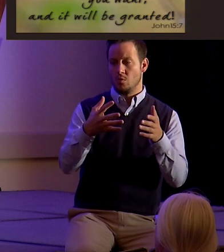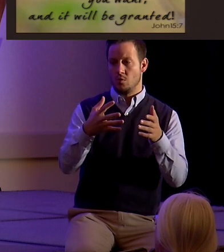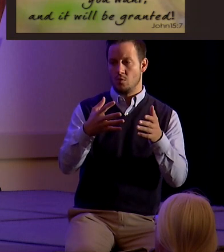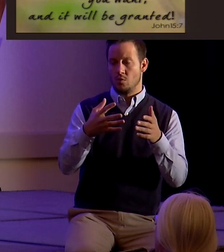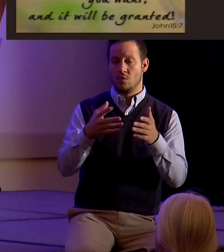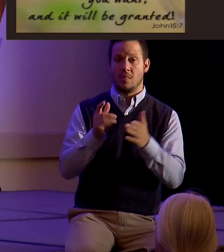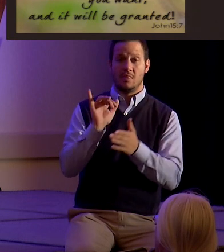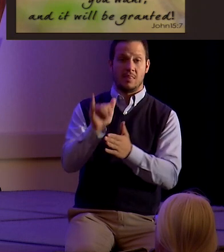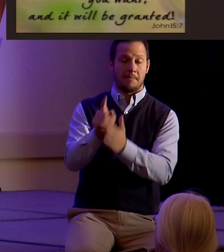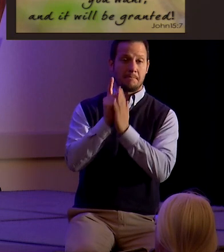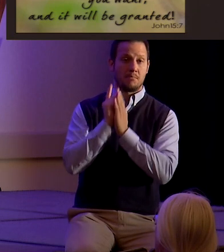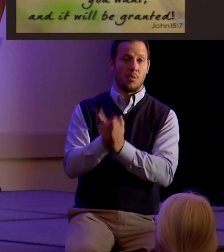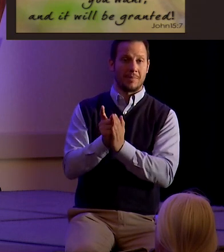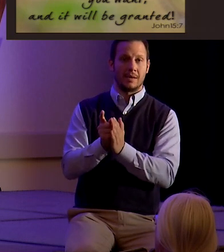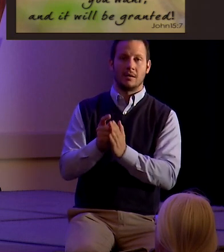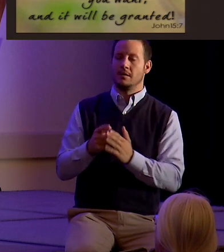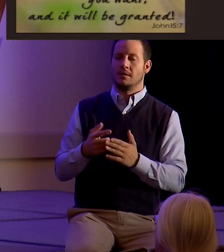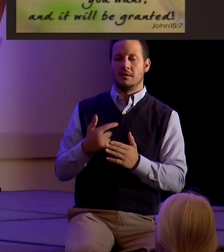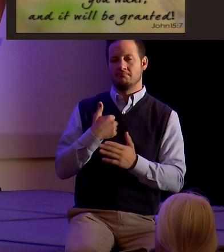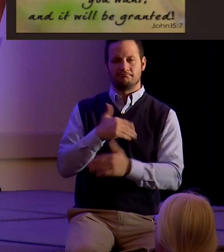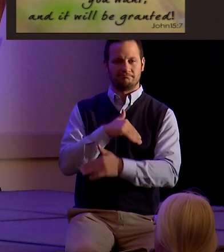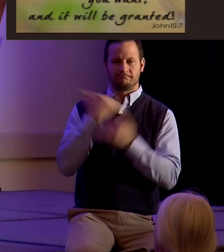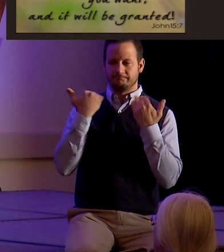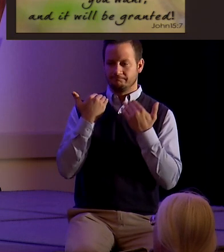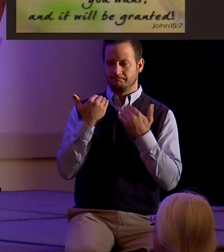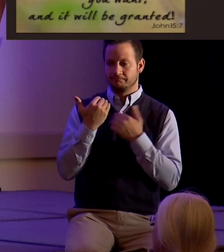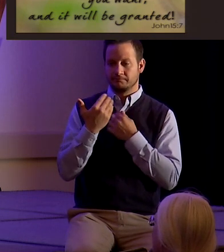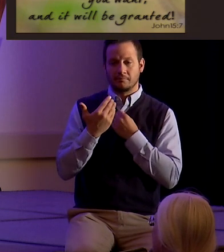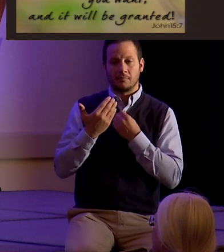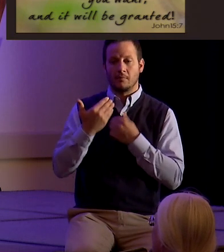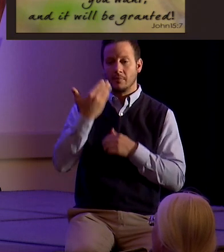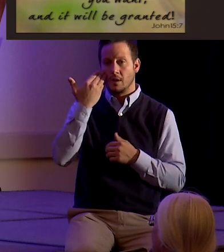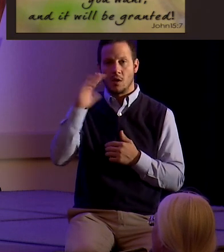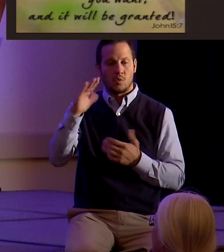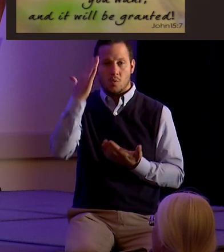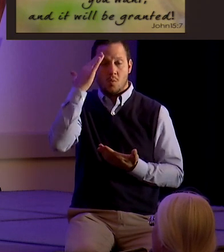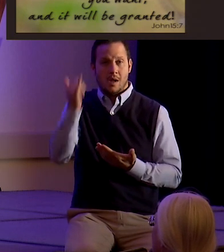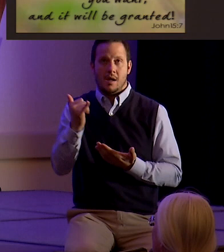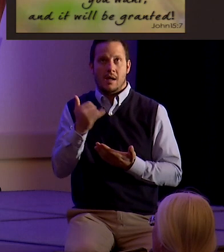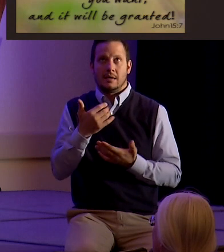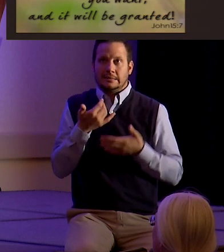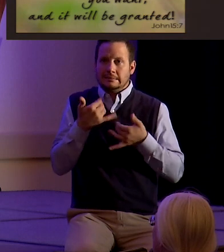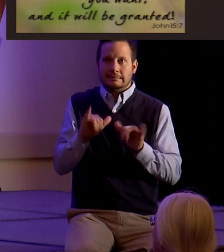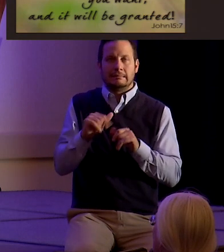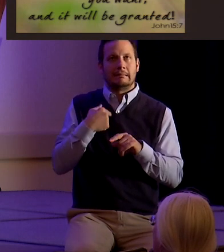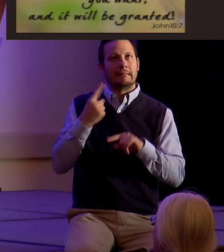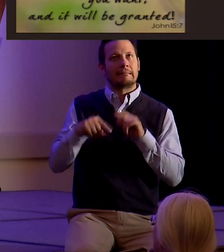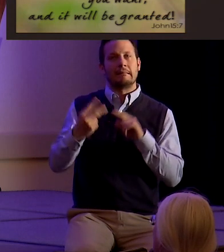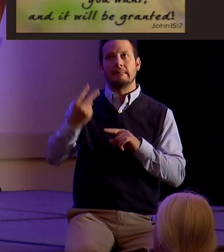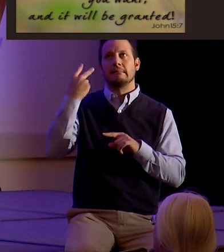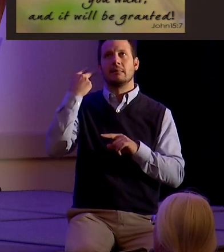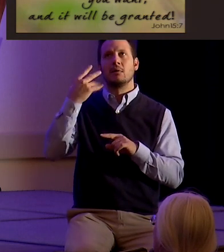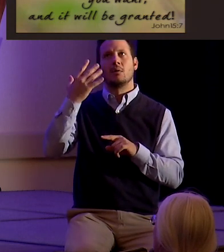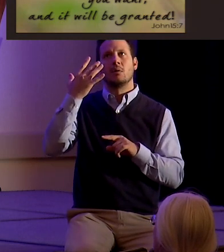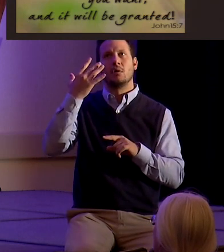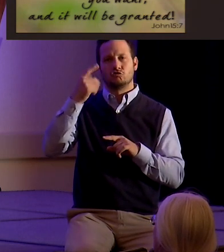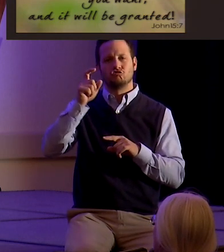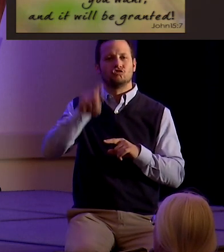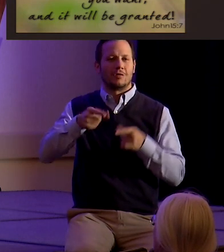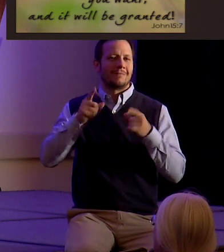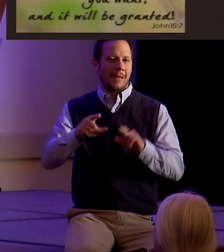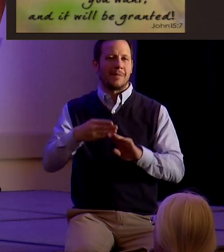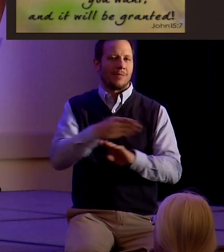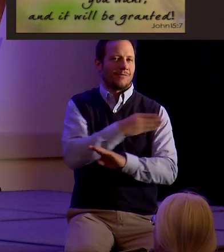The moment he did that, that was it for me. And I don't know why. I honestly, to this day, don't know why that was the line and not many lines before